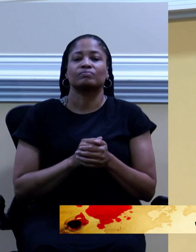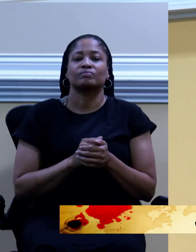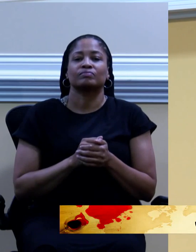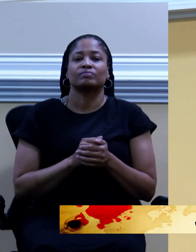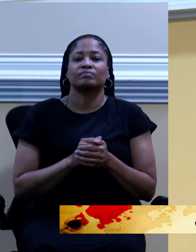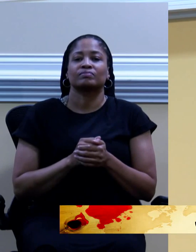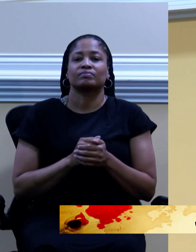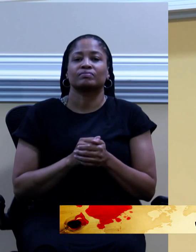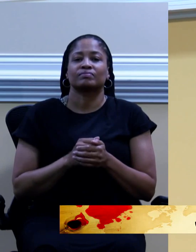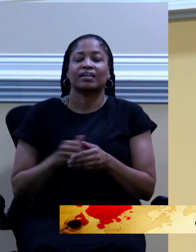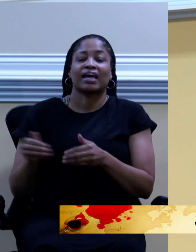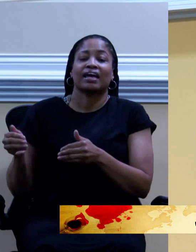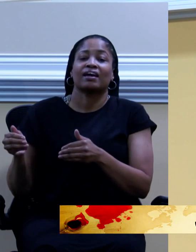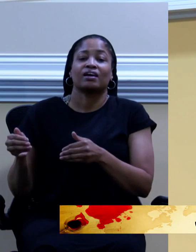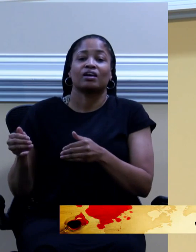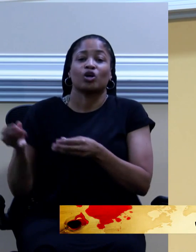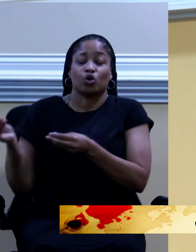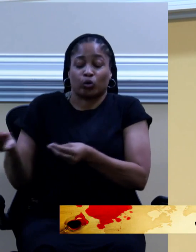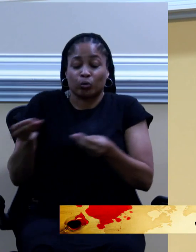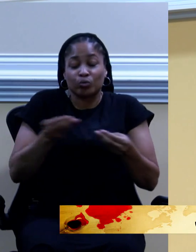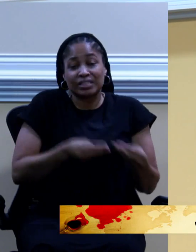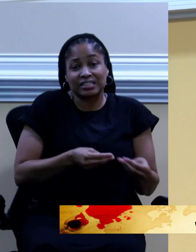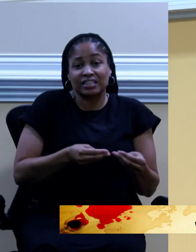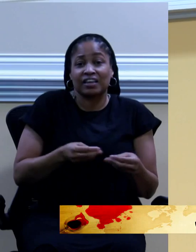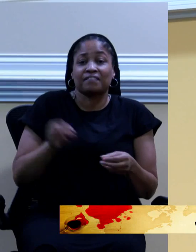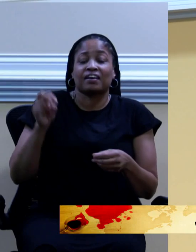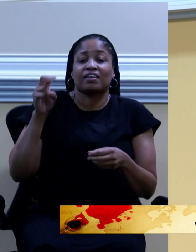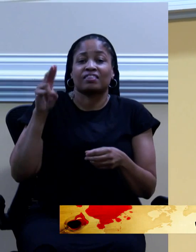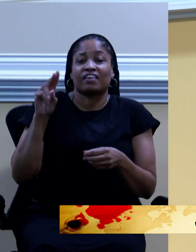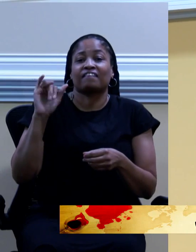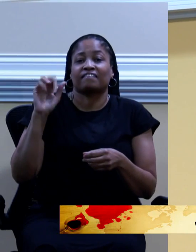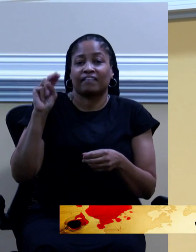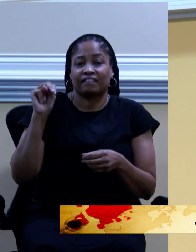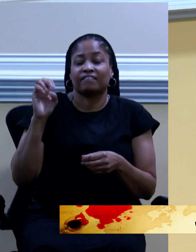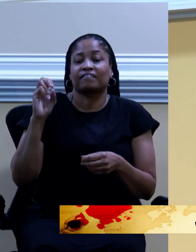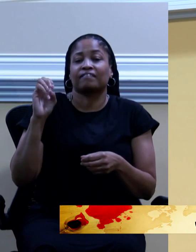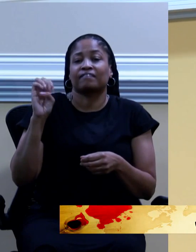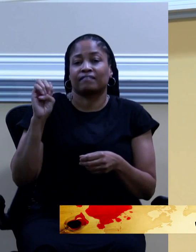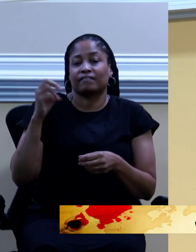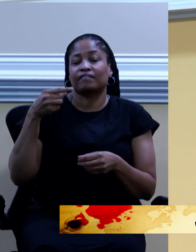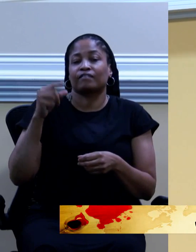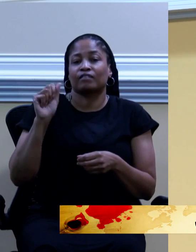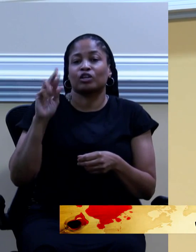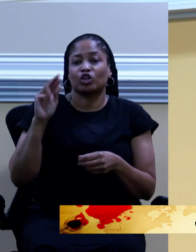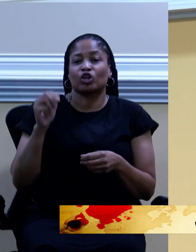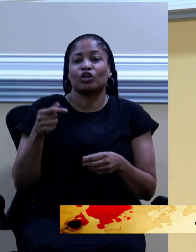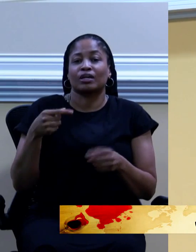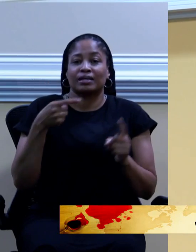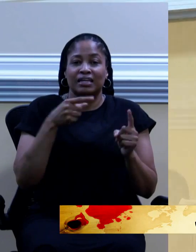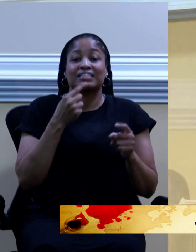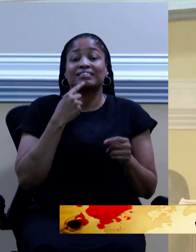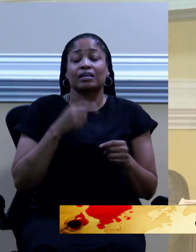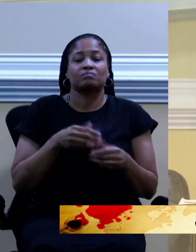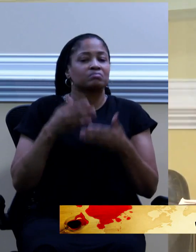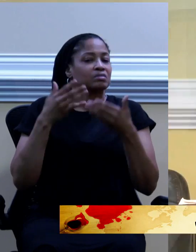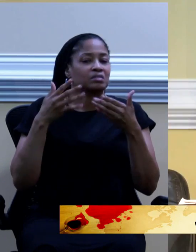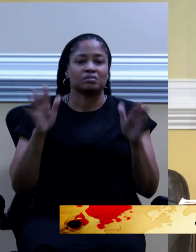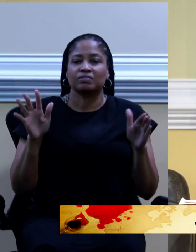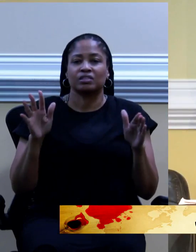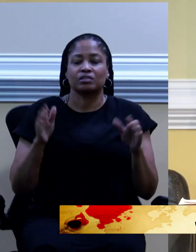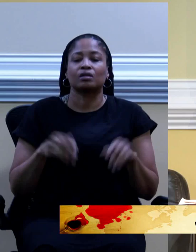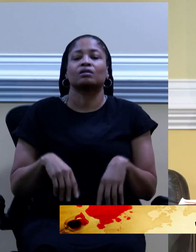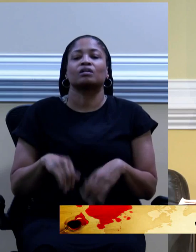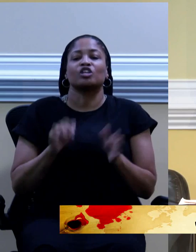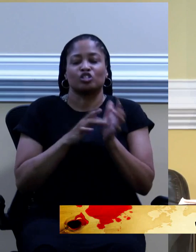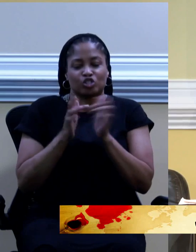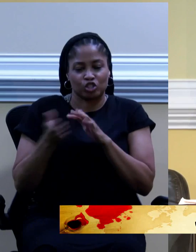received the vinegar, he said, it is finished. And he bowed his head and gave up the ghost. Now, see, Jesus died. Yeah, he died. He said,